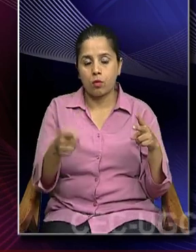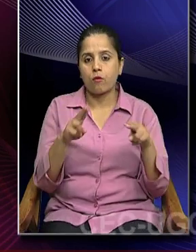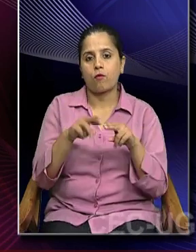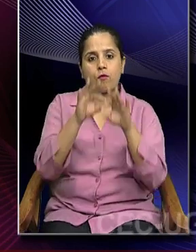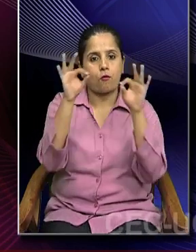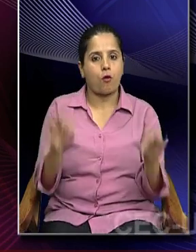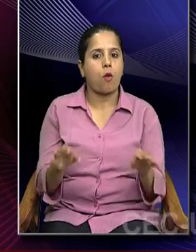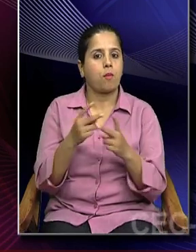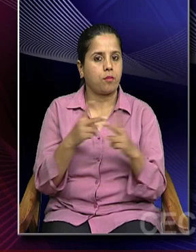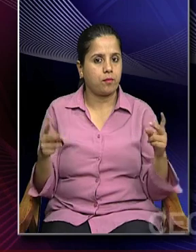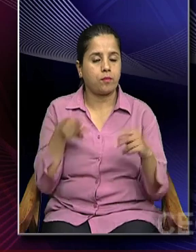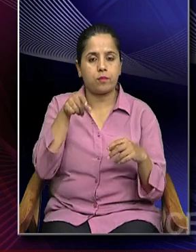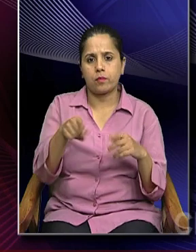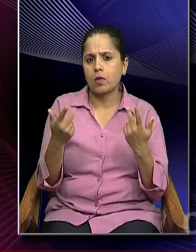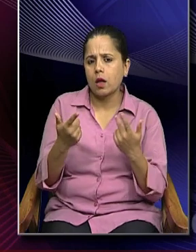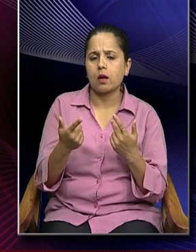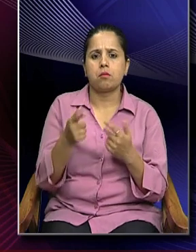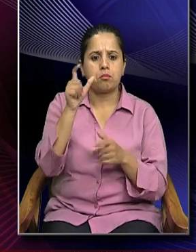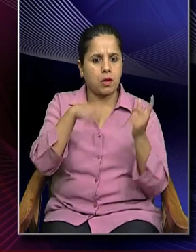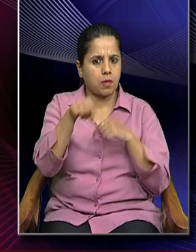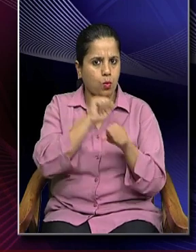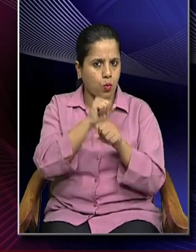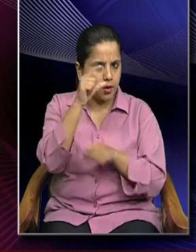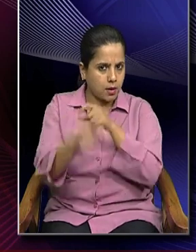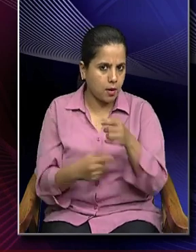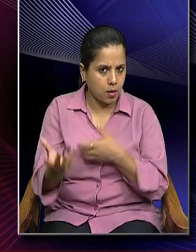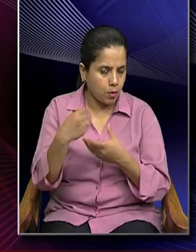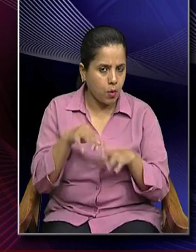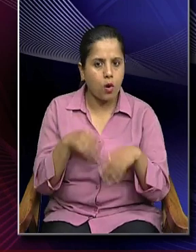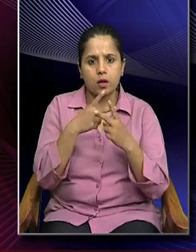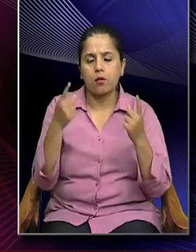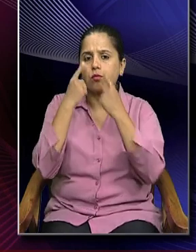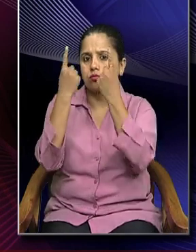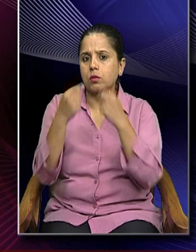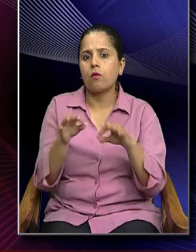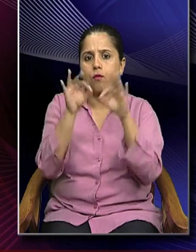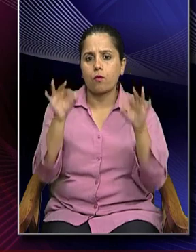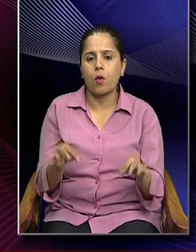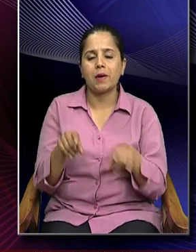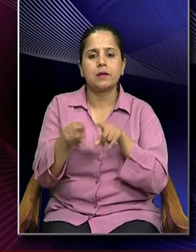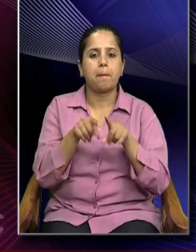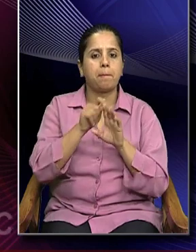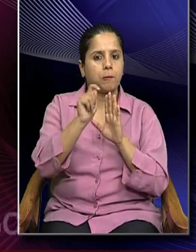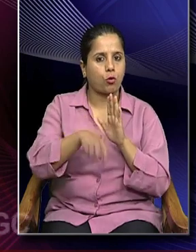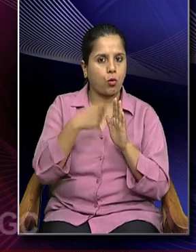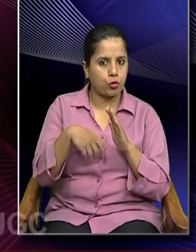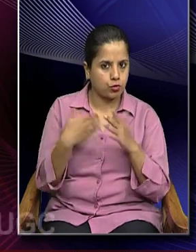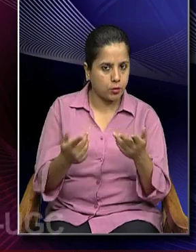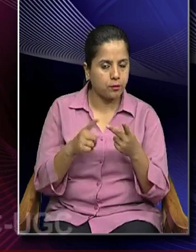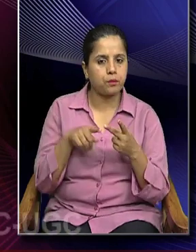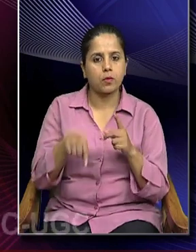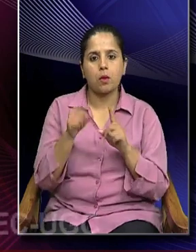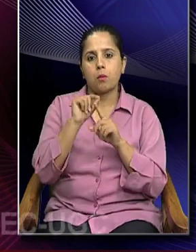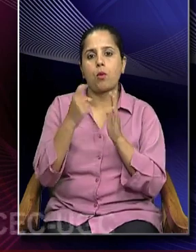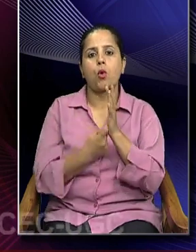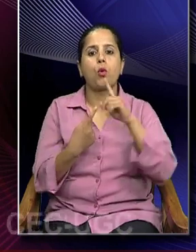formats. It employs the multiple assessment formats like the projects,